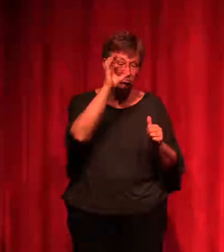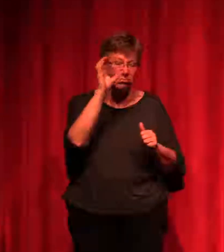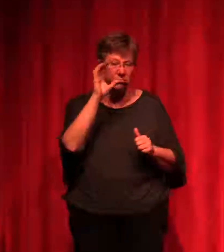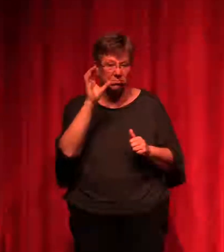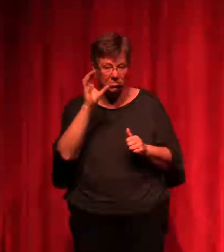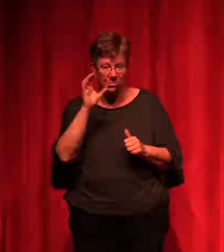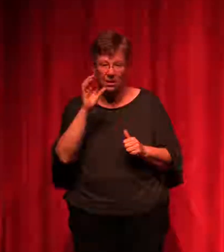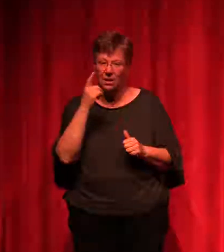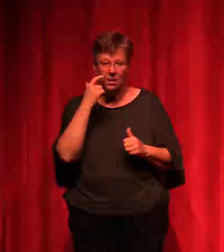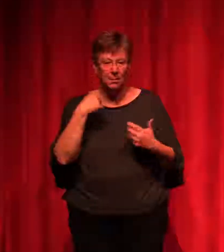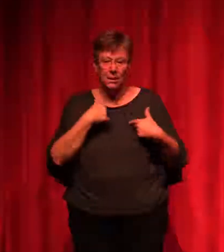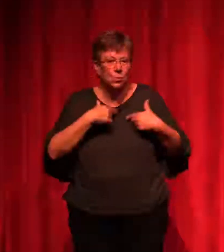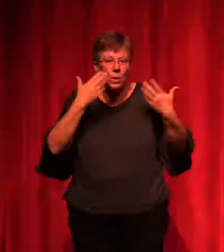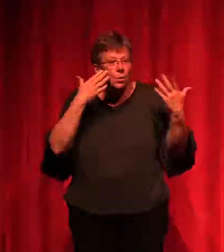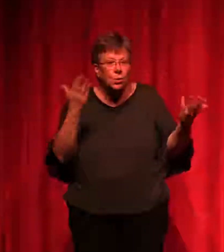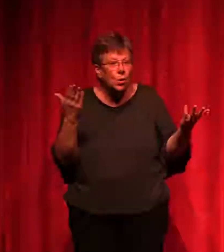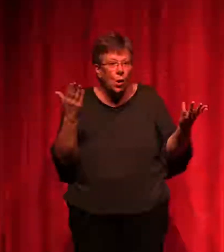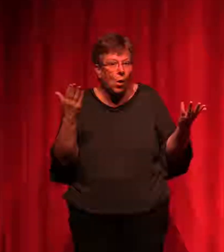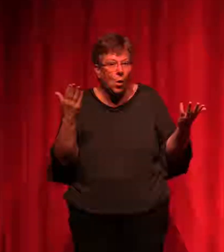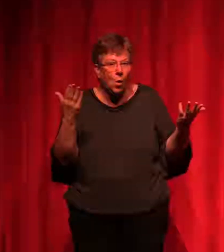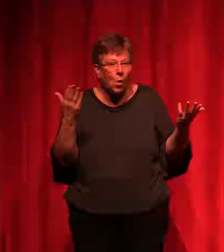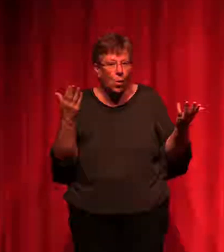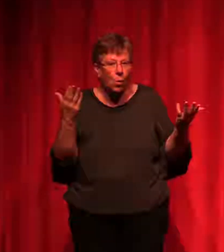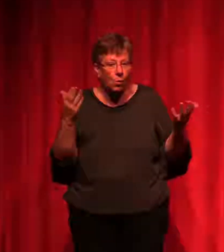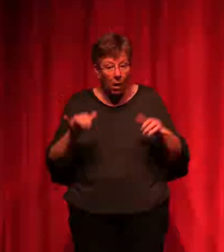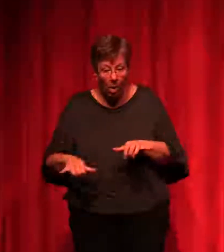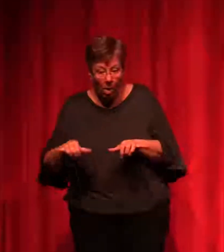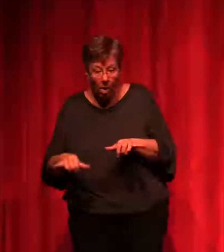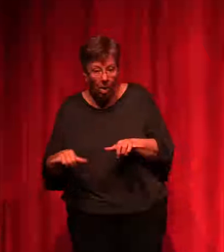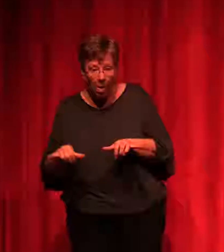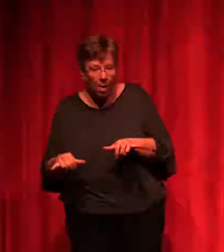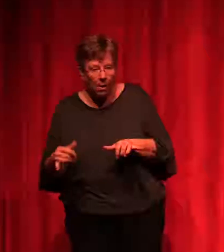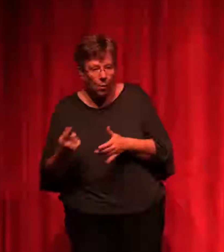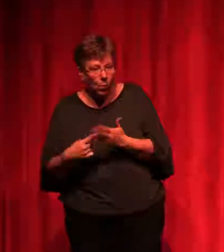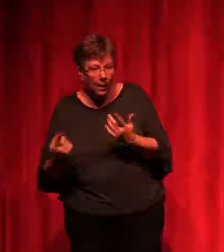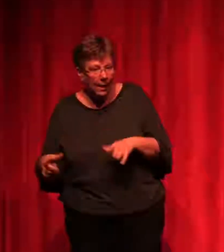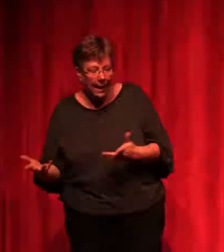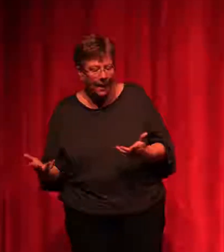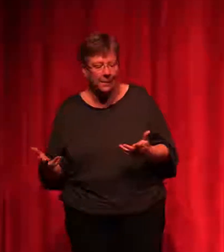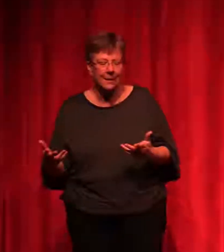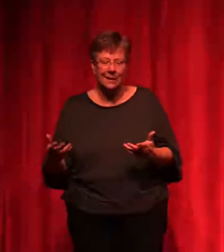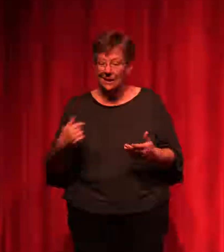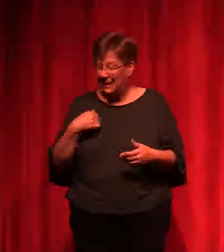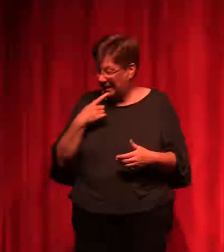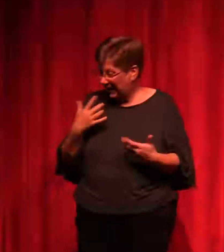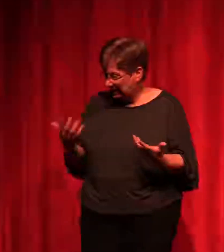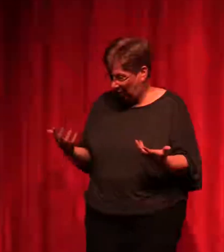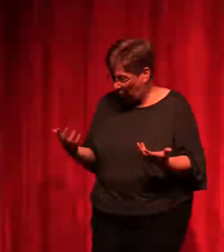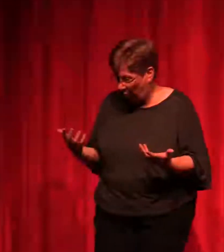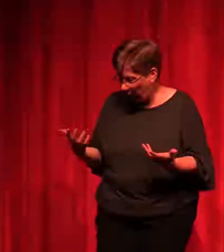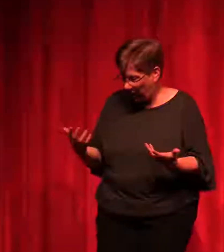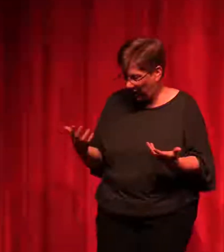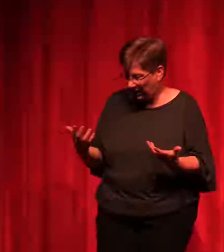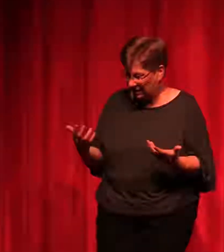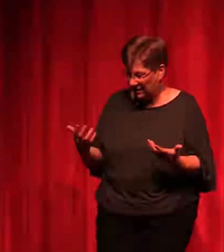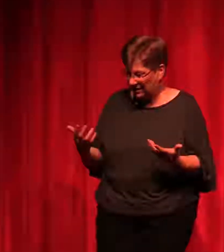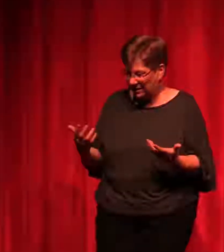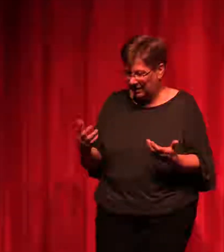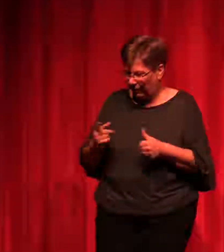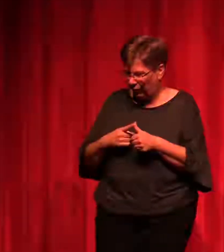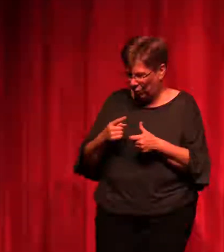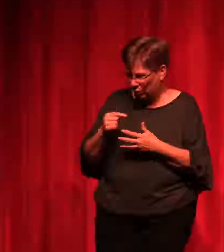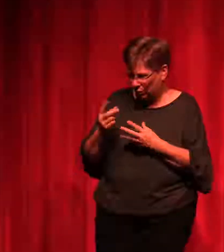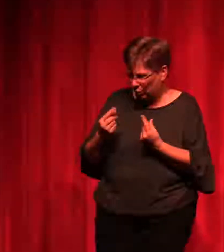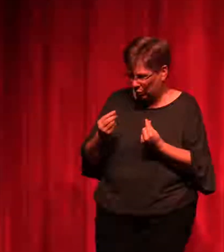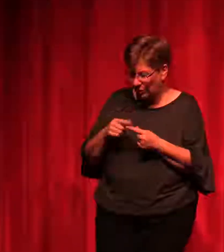And because we just don't know if anybody's going to come by at all. So I said, "Well, what's the first thing we got to do?" And he says, "Well,